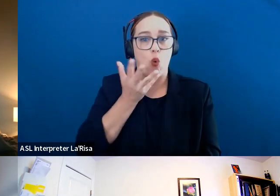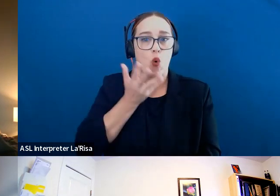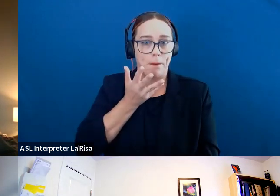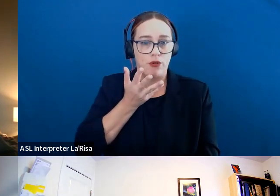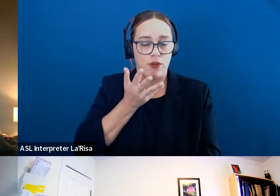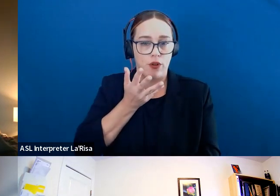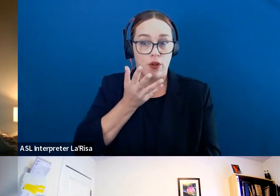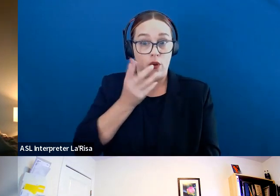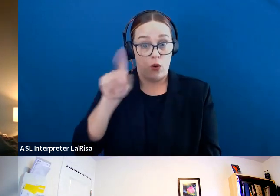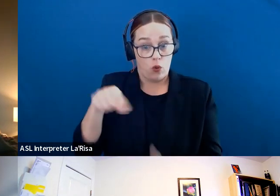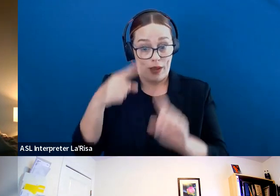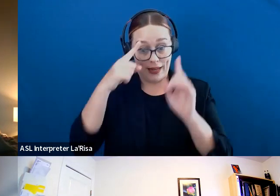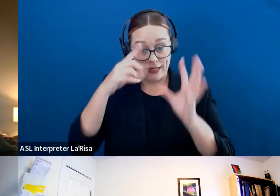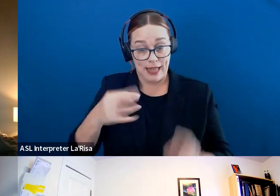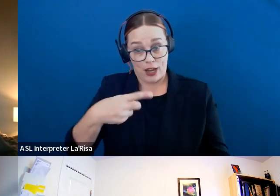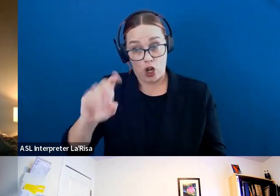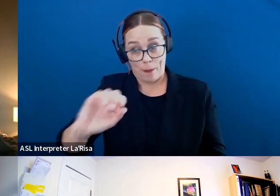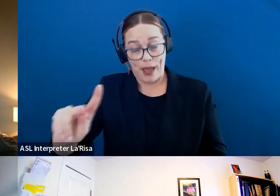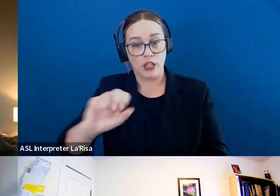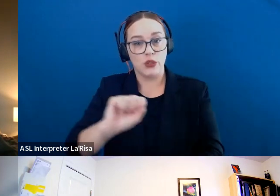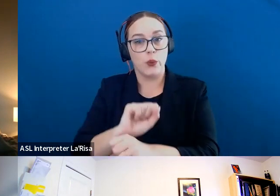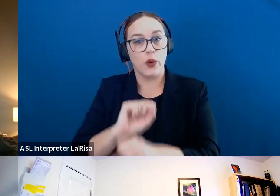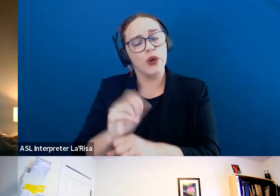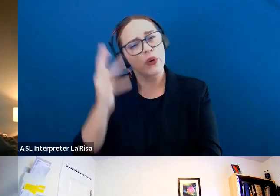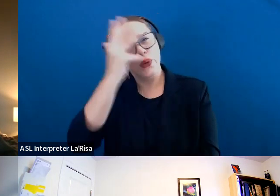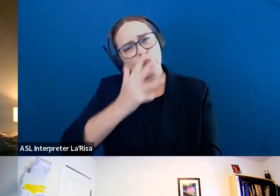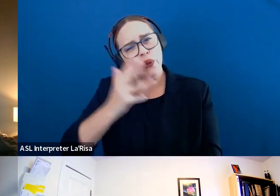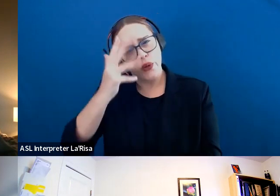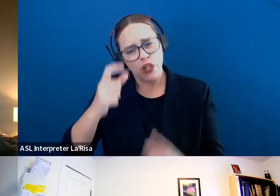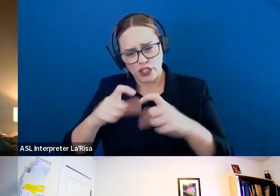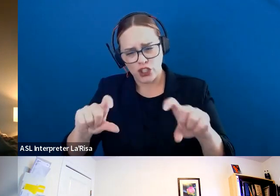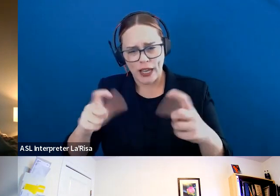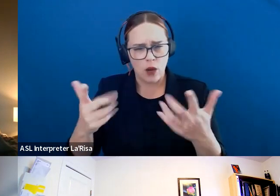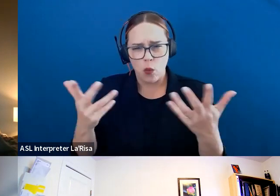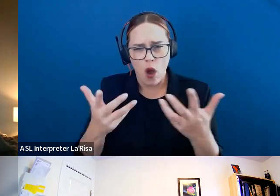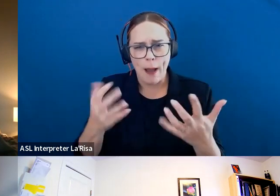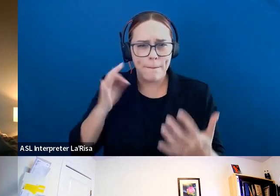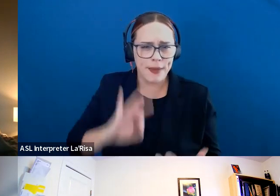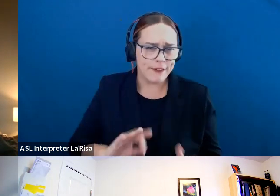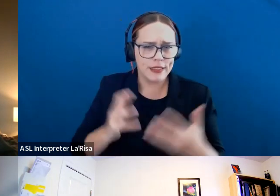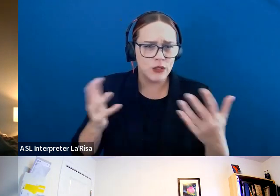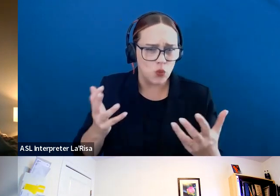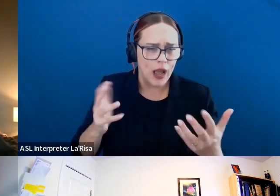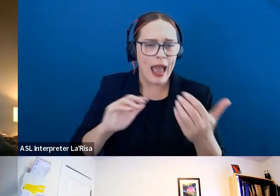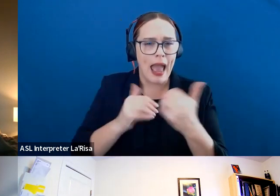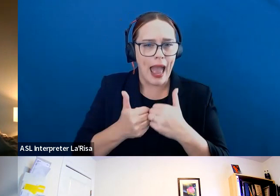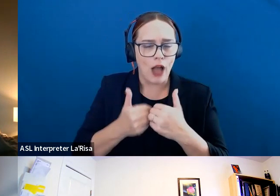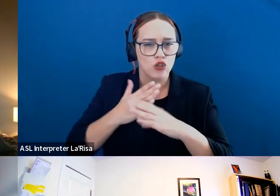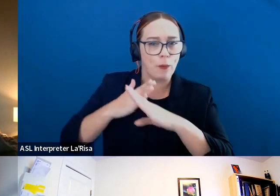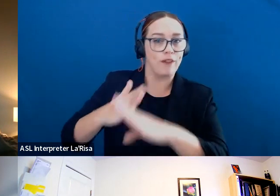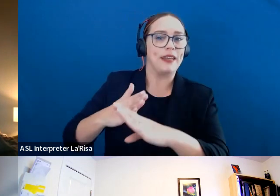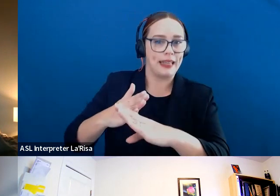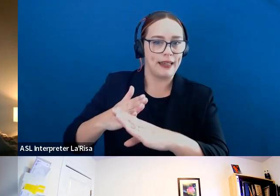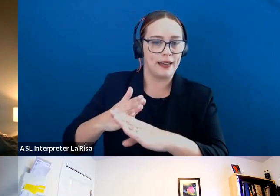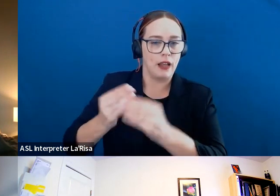and understanding how that paycheck will impact their benefits and how they can prevent kind of falling off the benefits cliff that